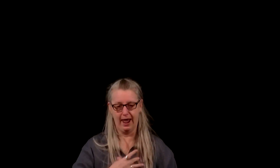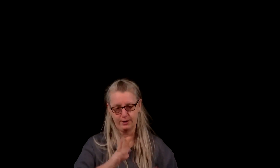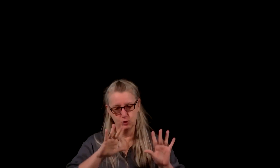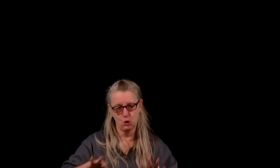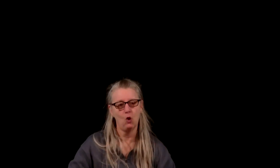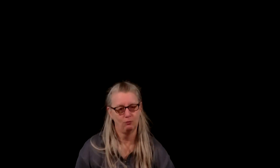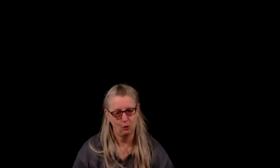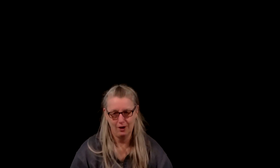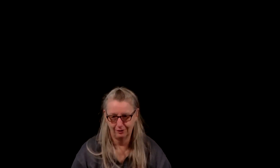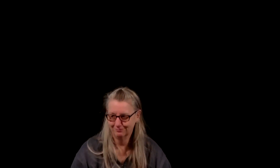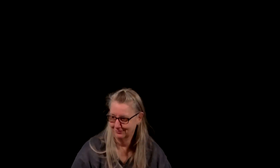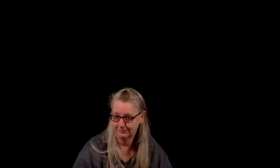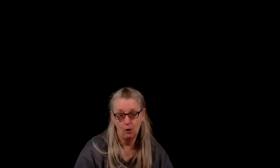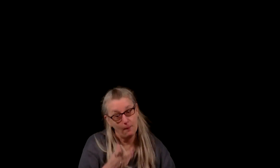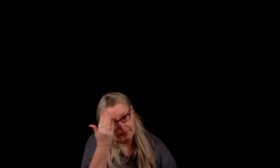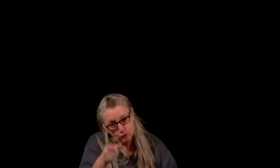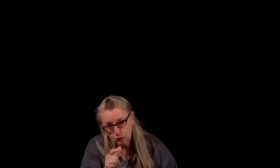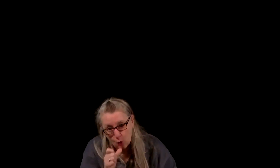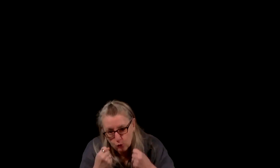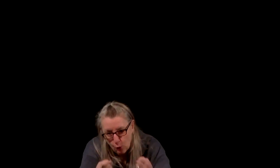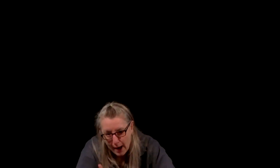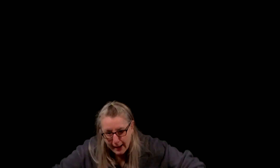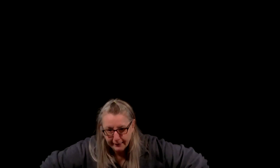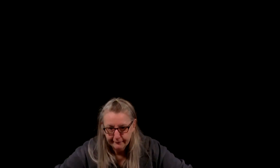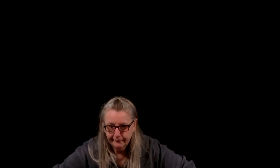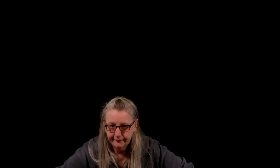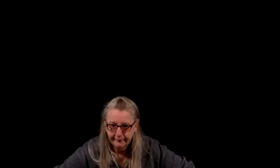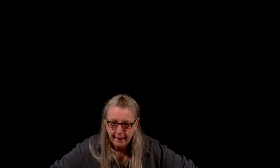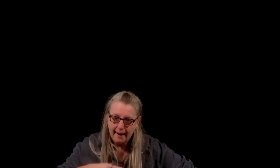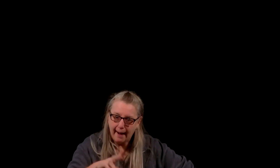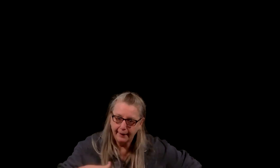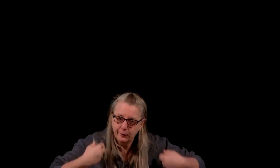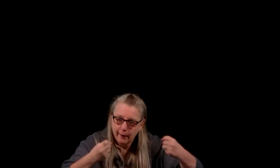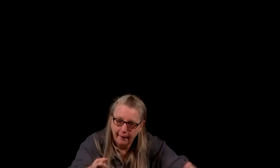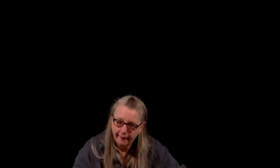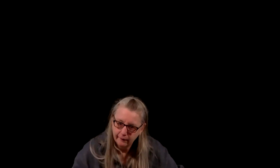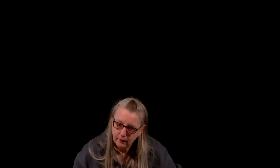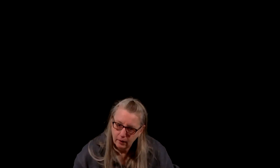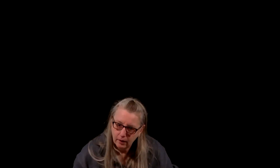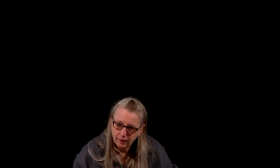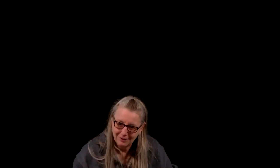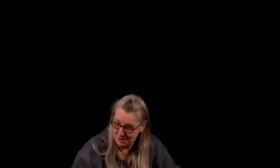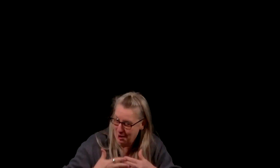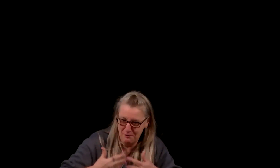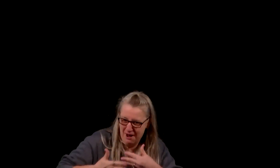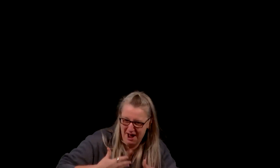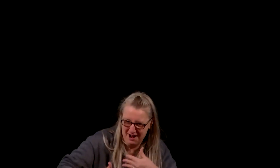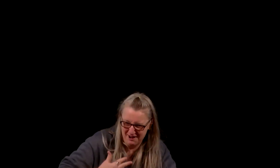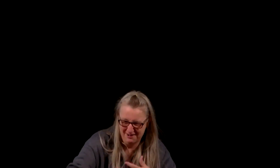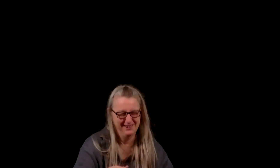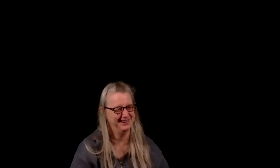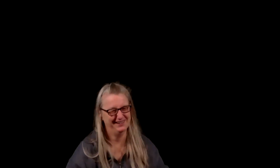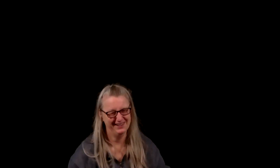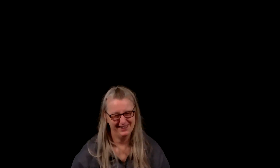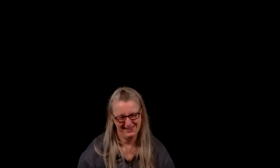rains. Shannon likes the snow, okay. Because you don't drive, Shannon. I have to drive. It doesn't matter, you say?